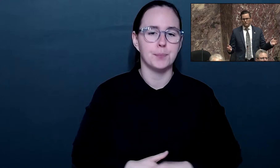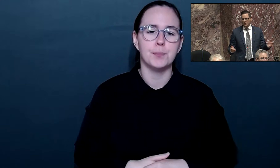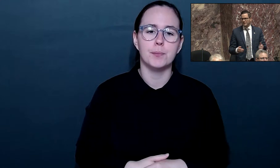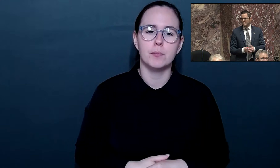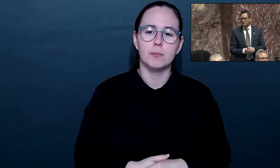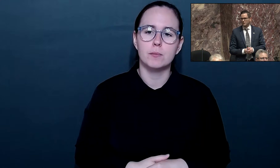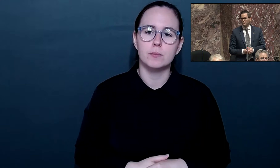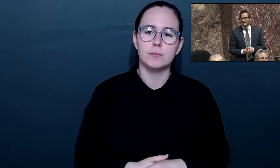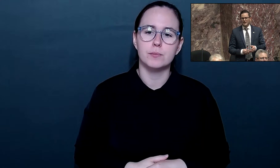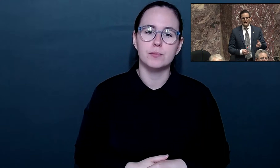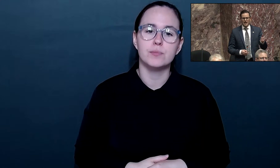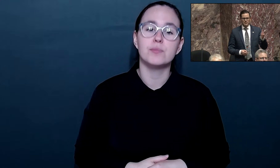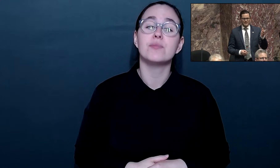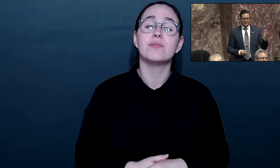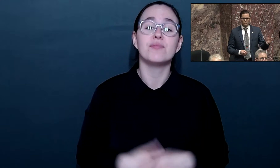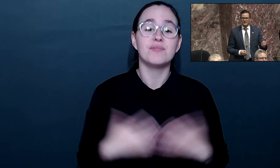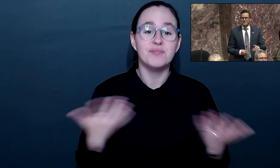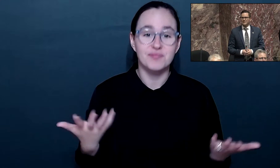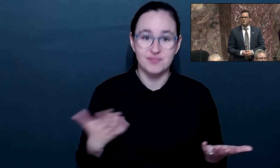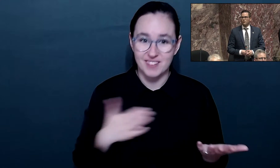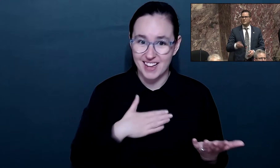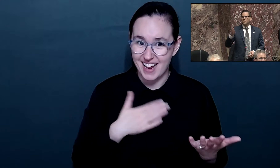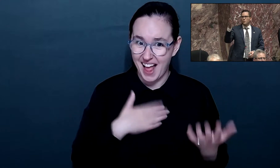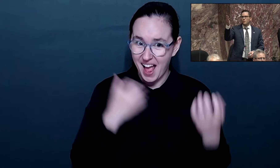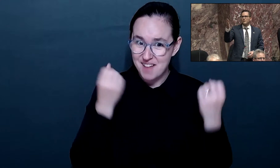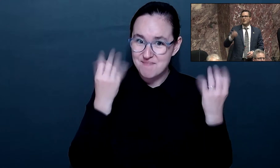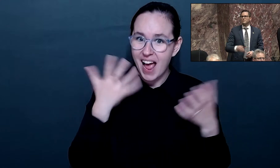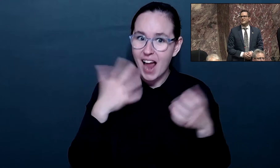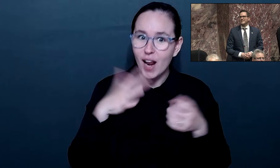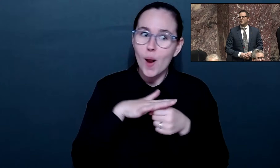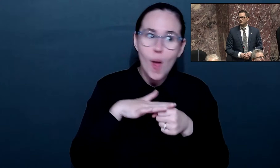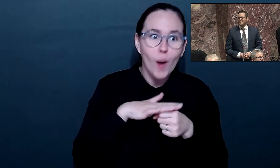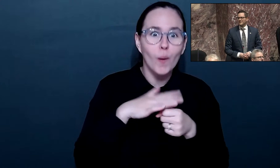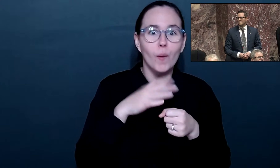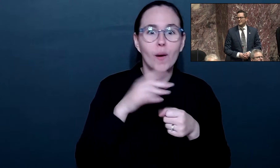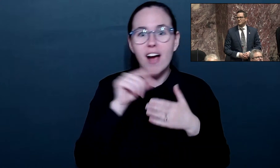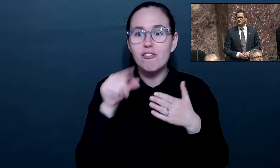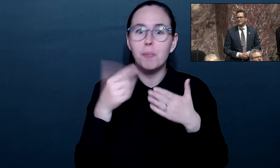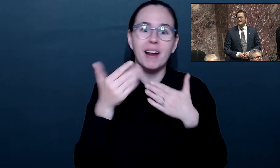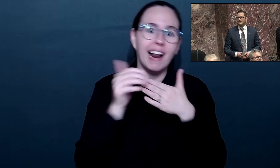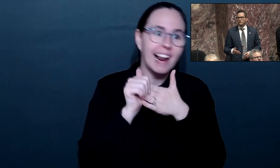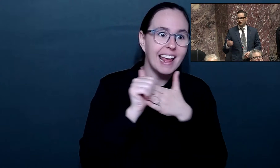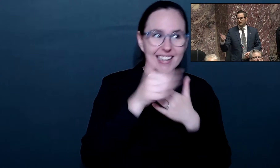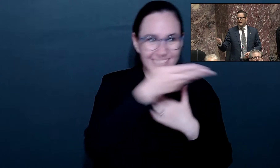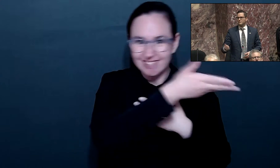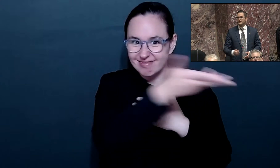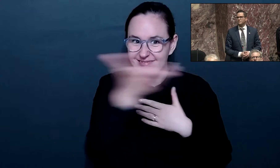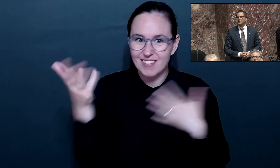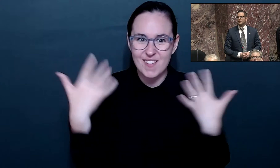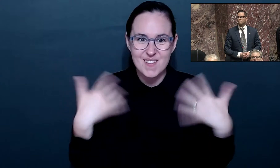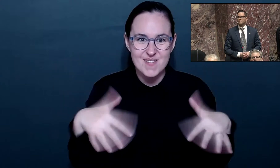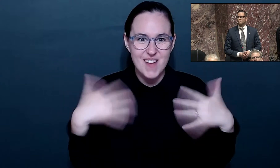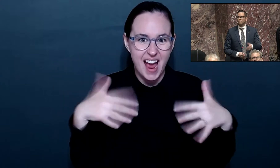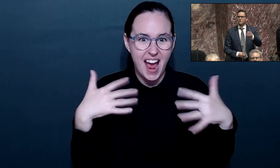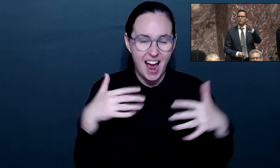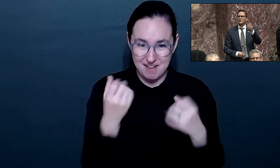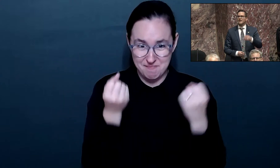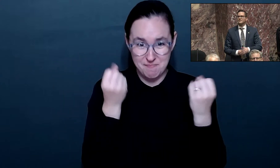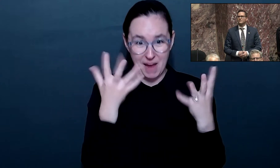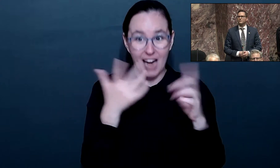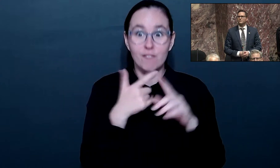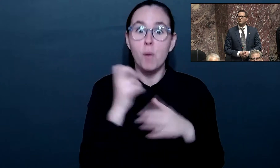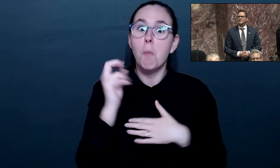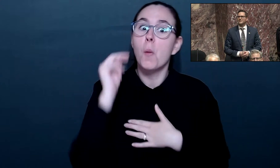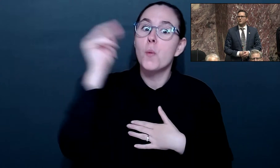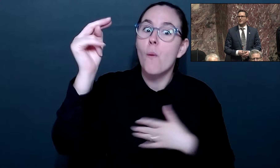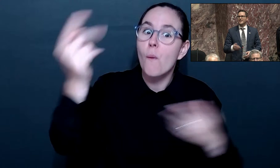Thank you for everything you do. But great to see the North so well represented with leaders like Corey Ramsey from the City of Prince George, Gord